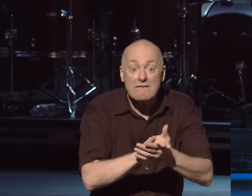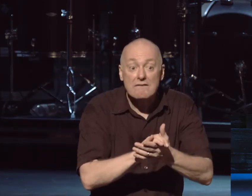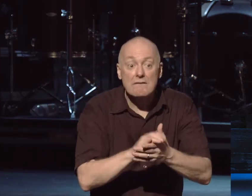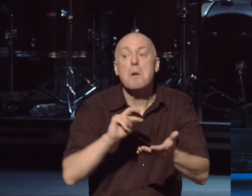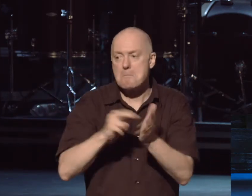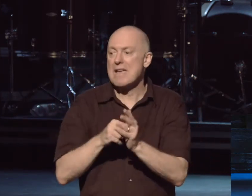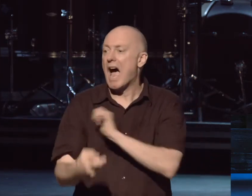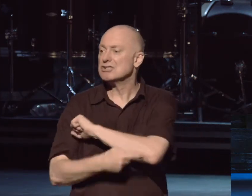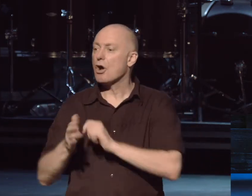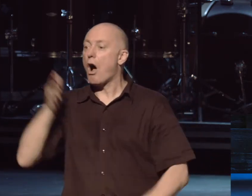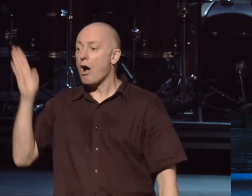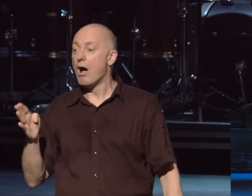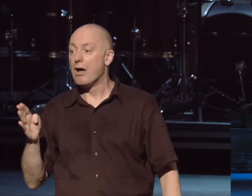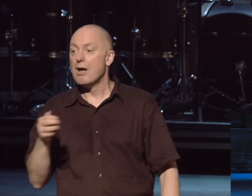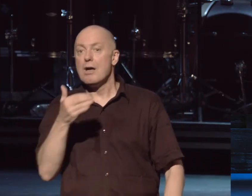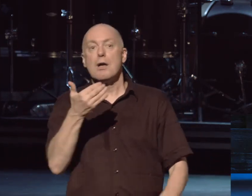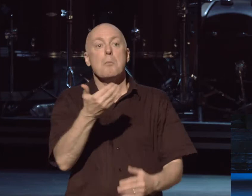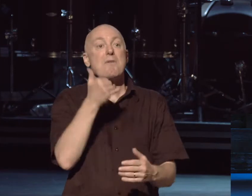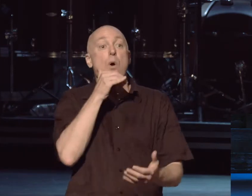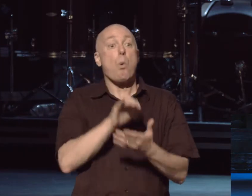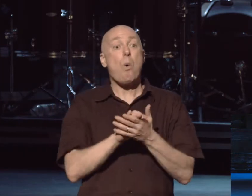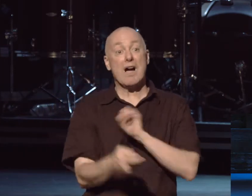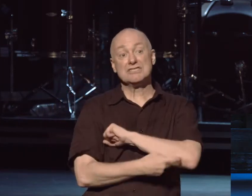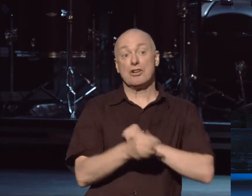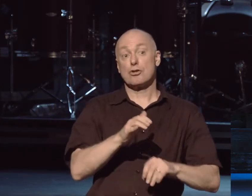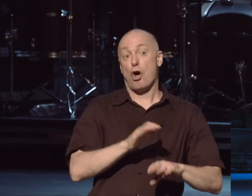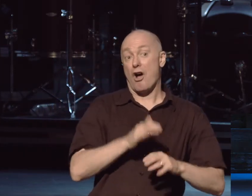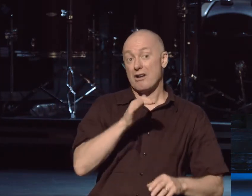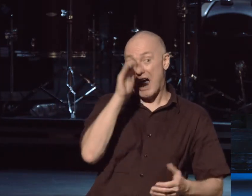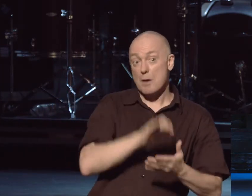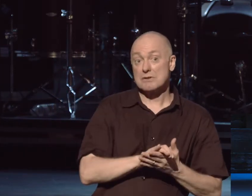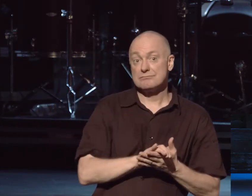Before a wife cheats on her husband, she cheats on her God.